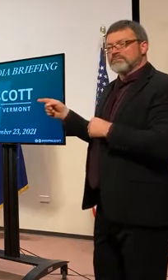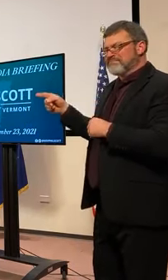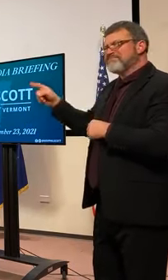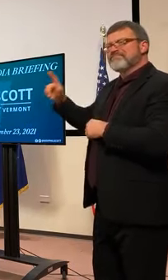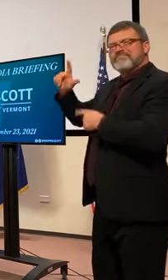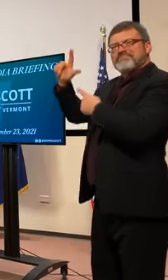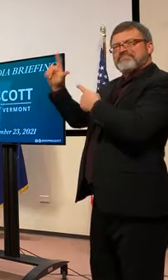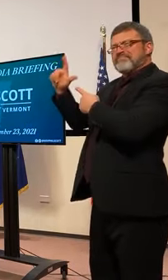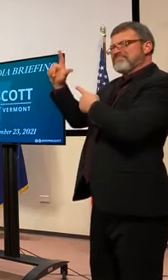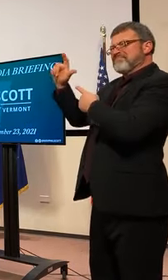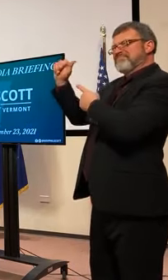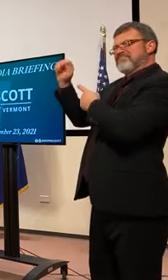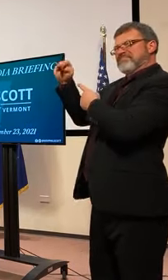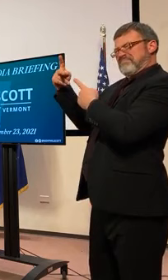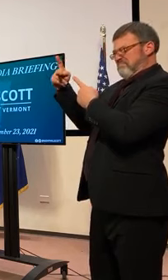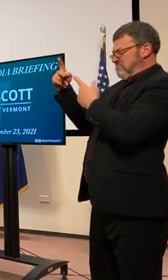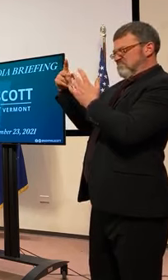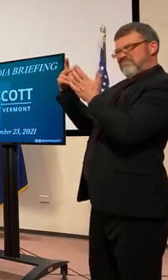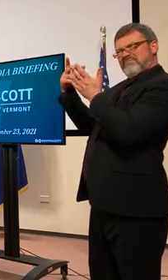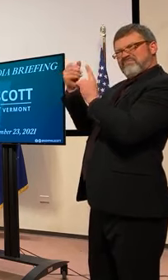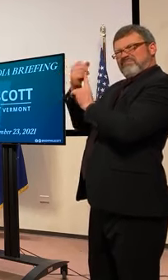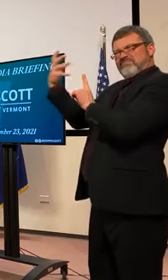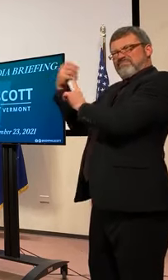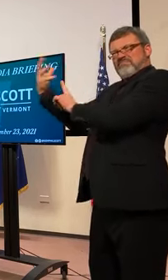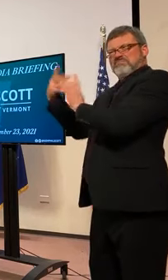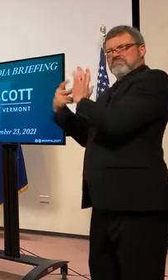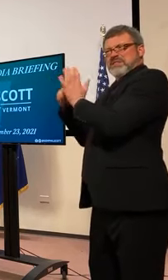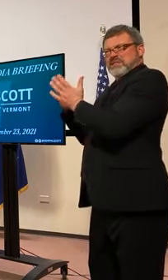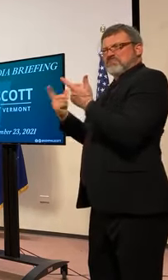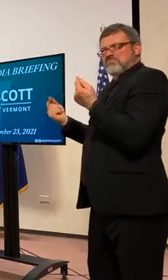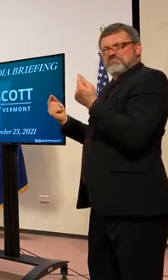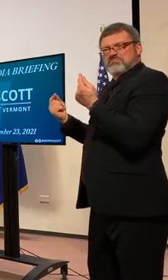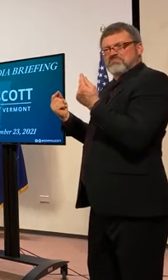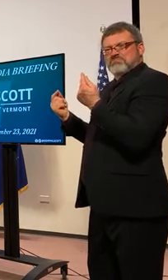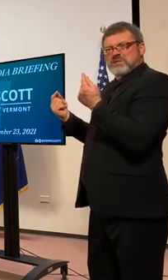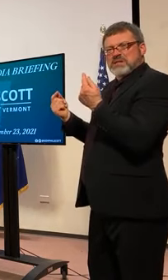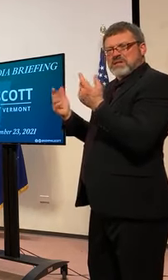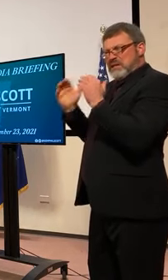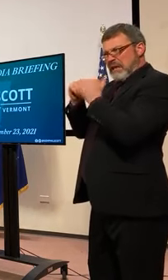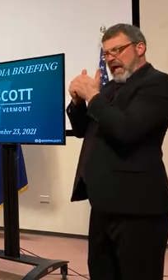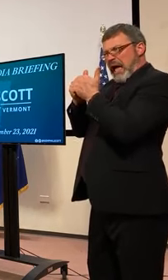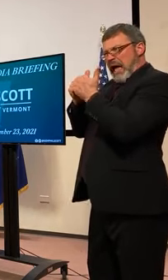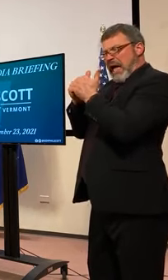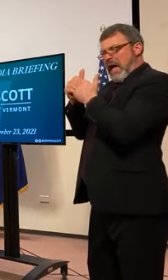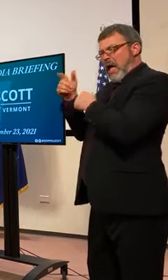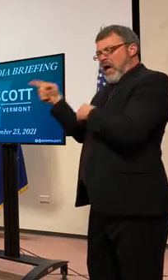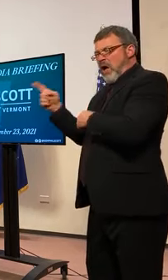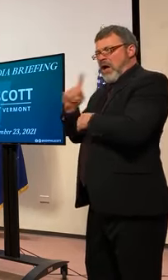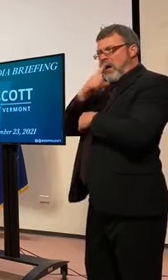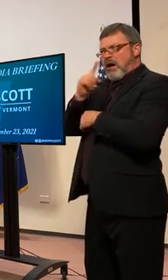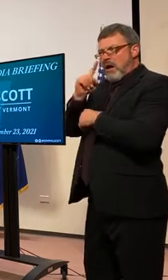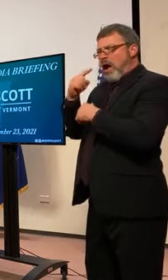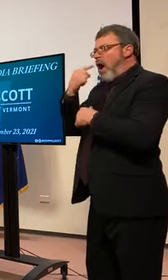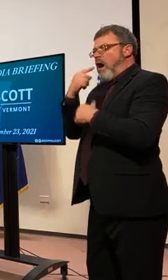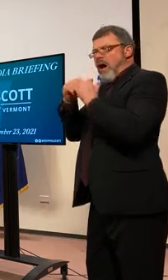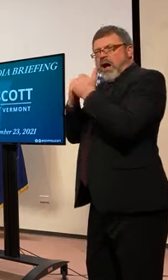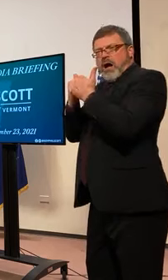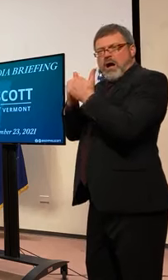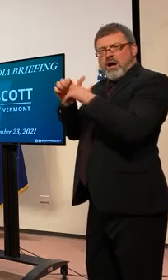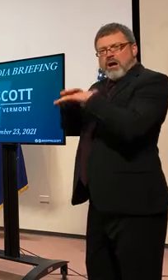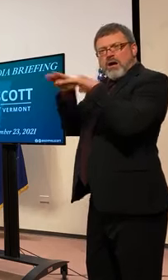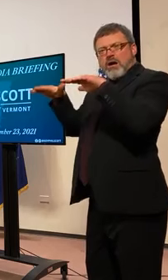questioning what those are, how they work, and how that's different than an antigen test, but also having the same accuracy as